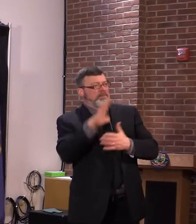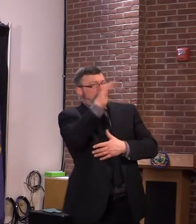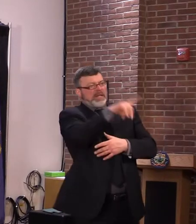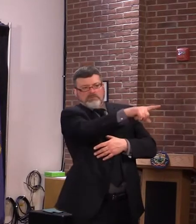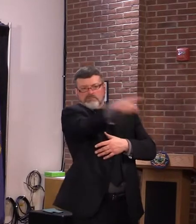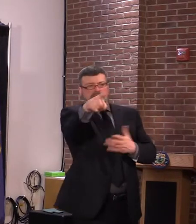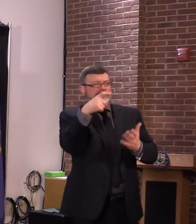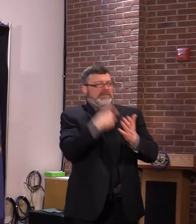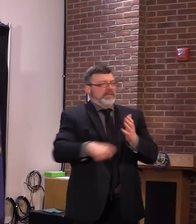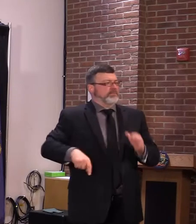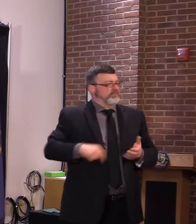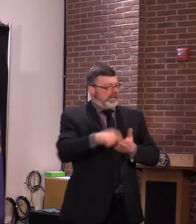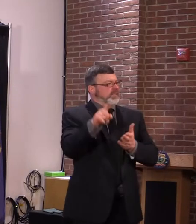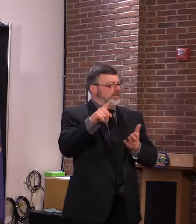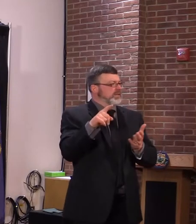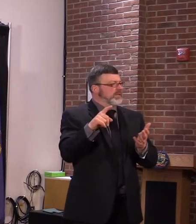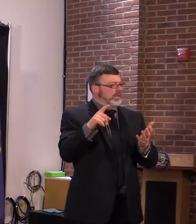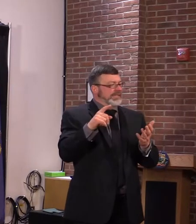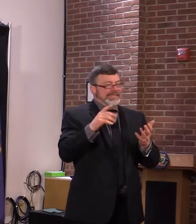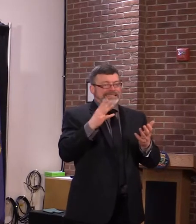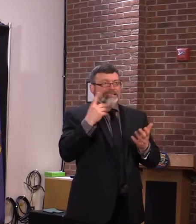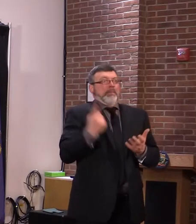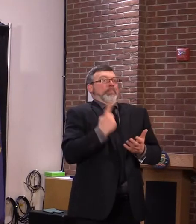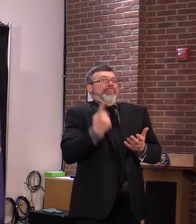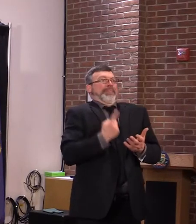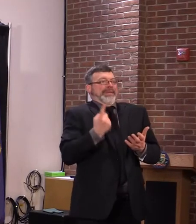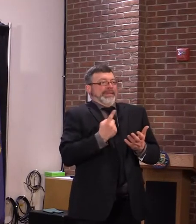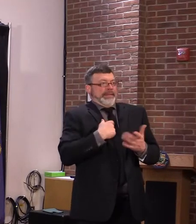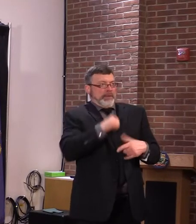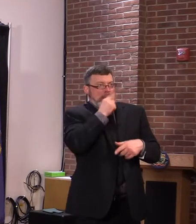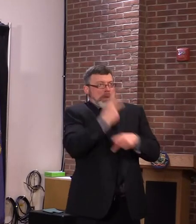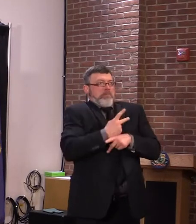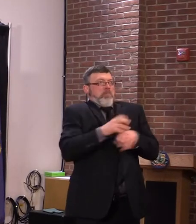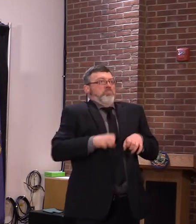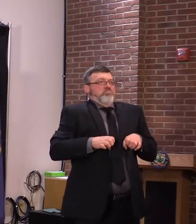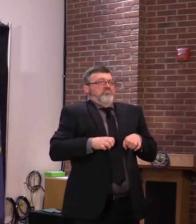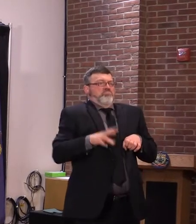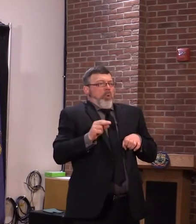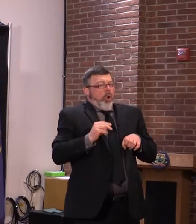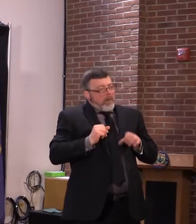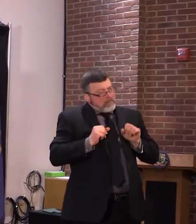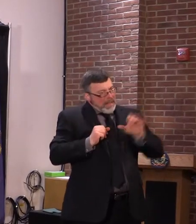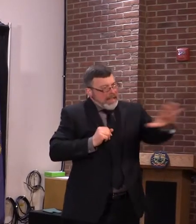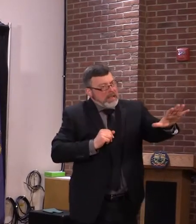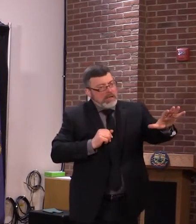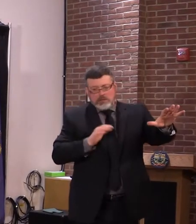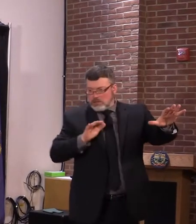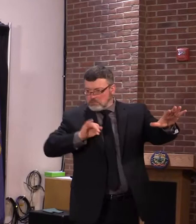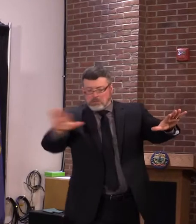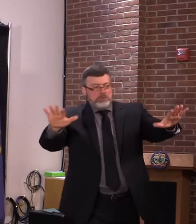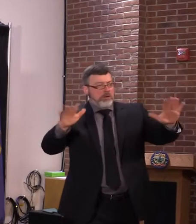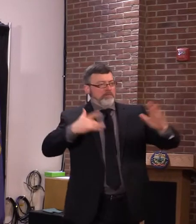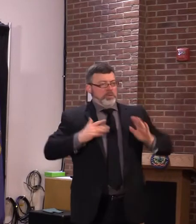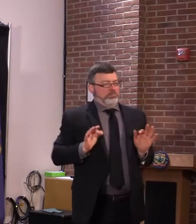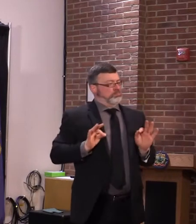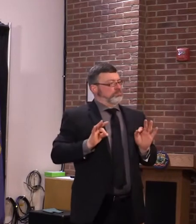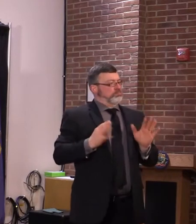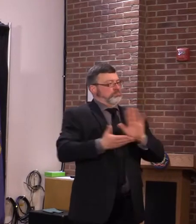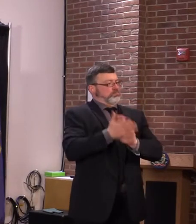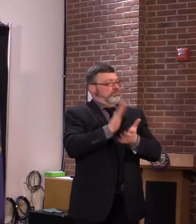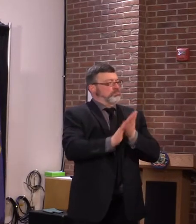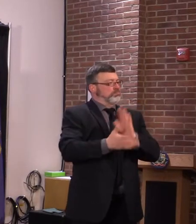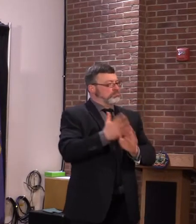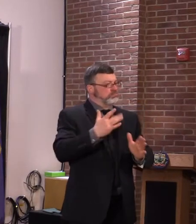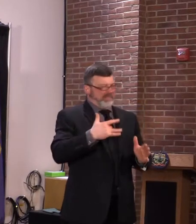it. And I think it's the right thing to do because, again, we can spend money. We can continue to spend